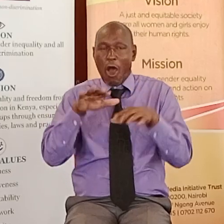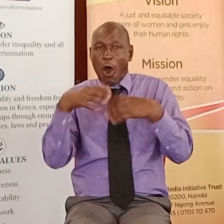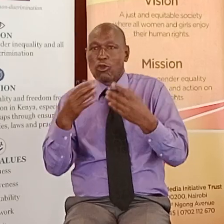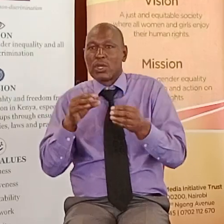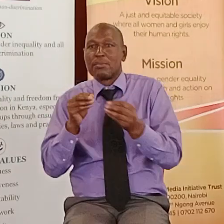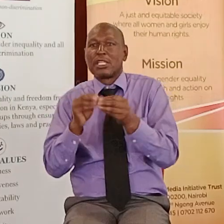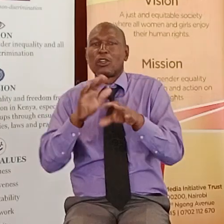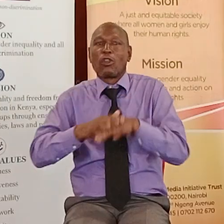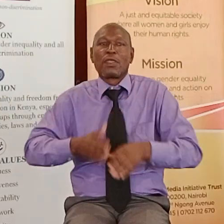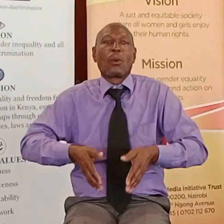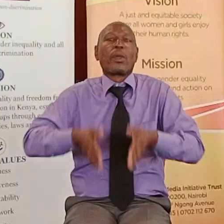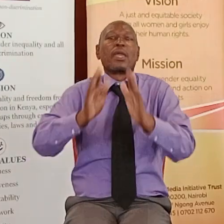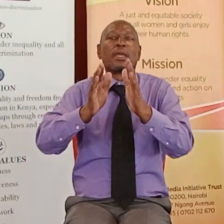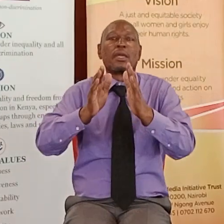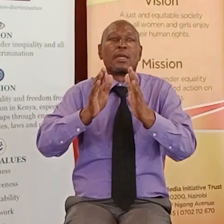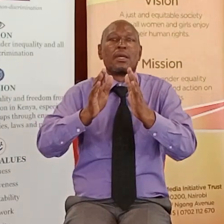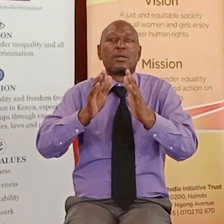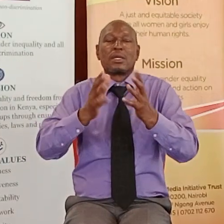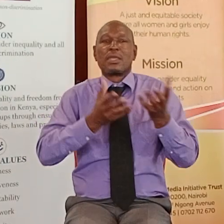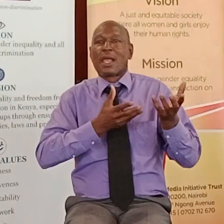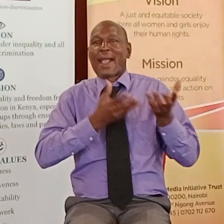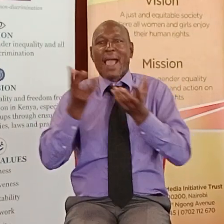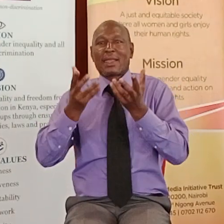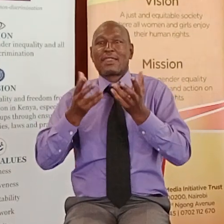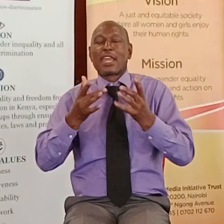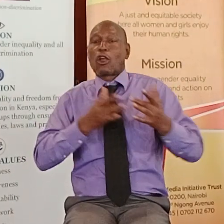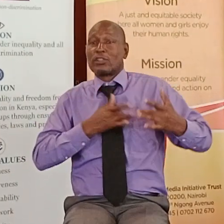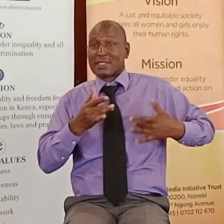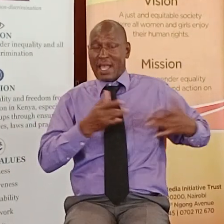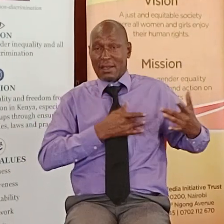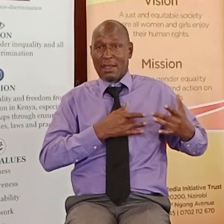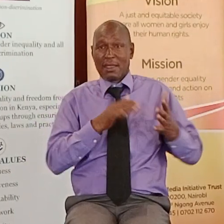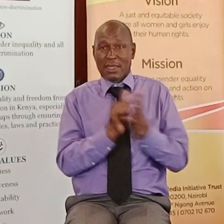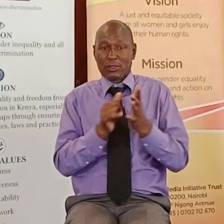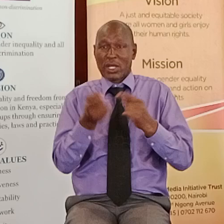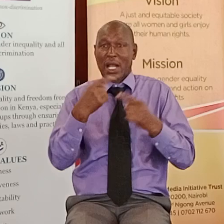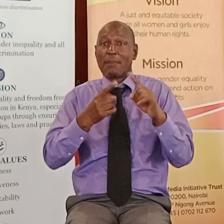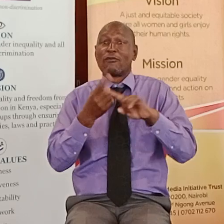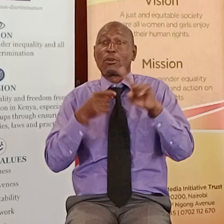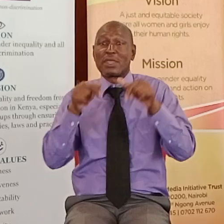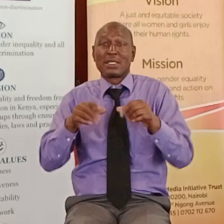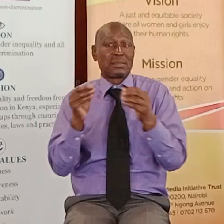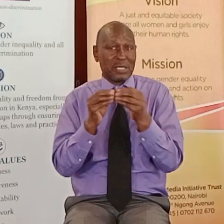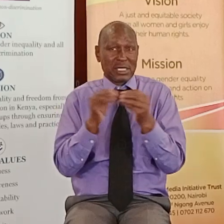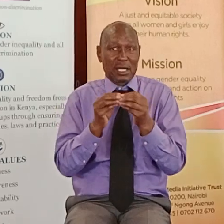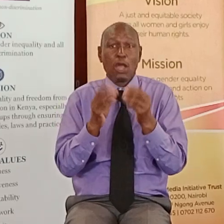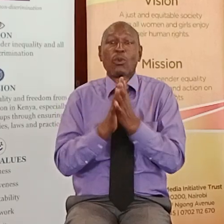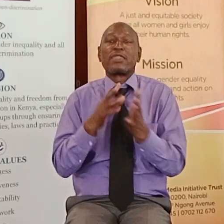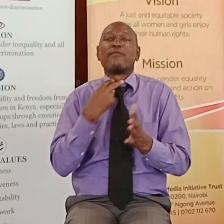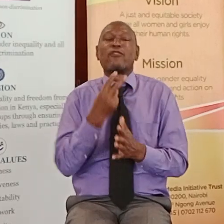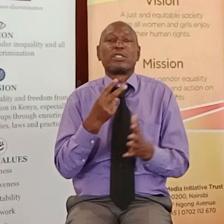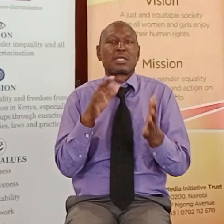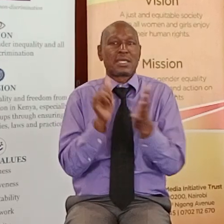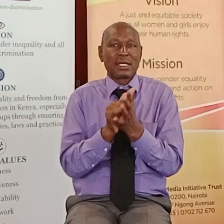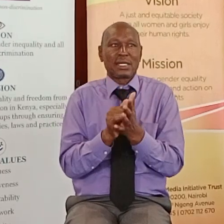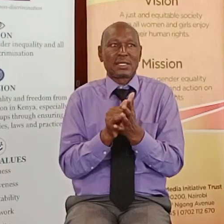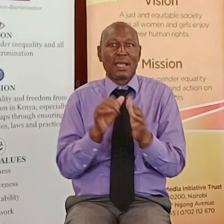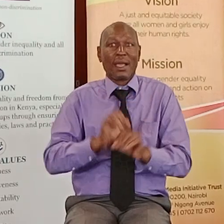table, carry the concerns that will come out of this meeting with the weight that it serves and represent us well. We